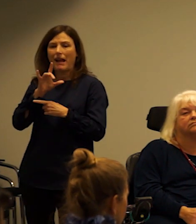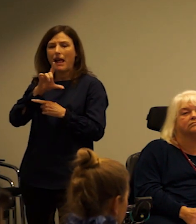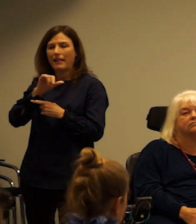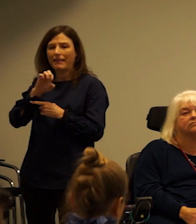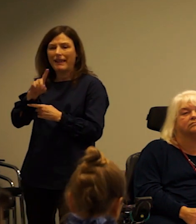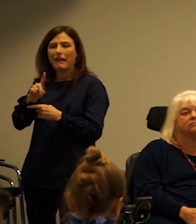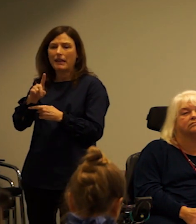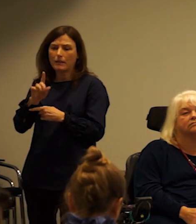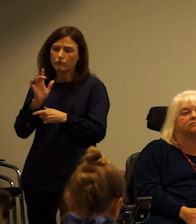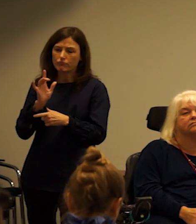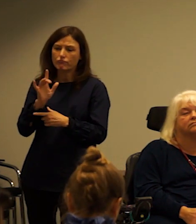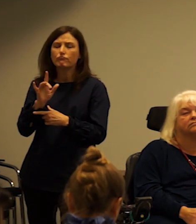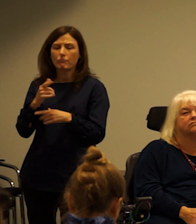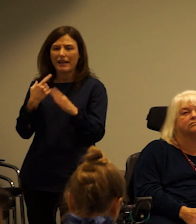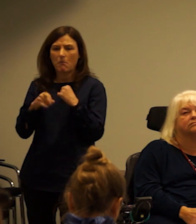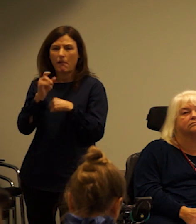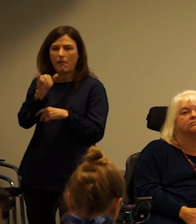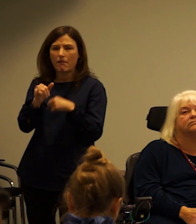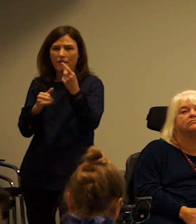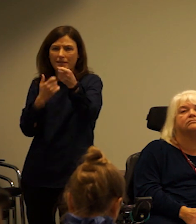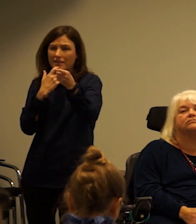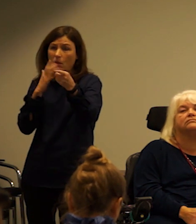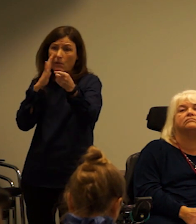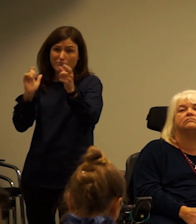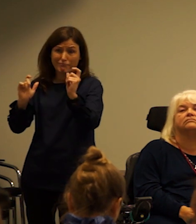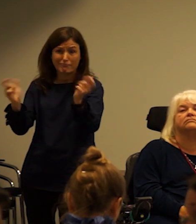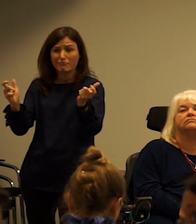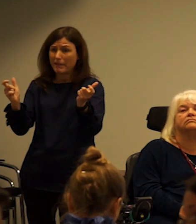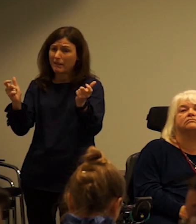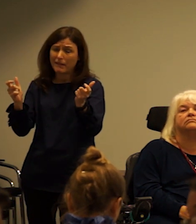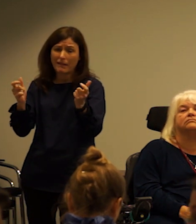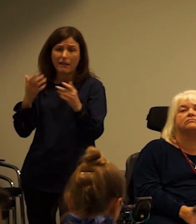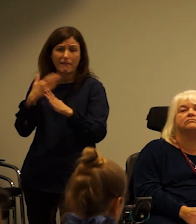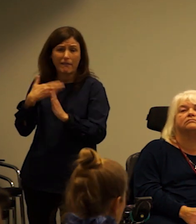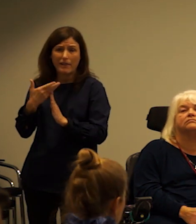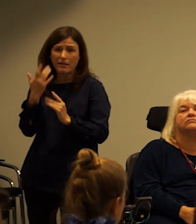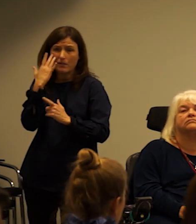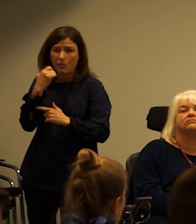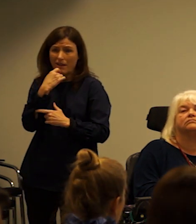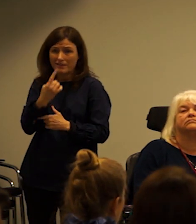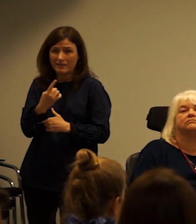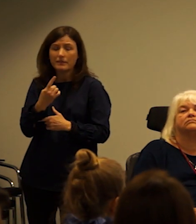I could do that. We could email the link. It's going to be a huge file, Christy, so that's why I say